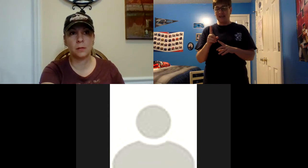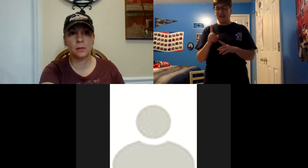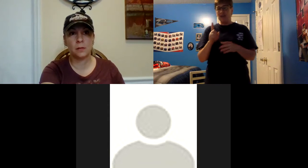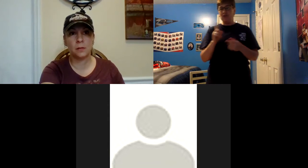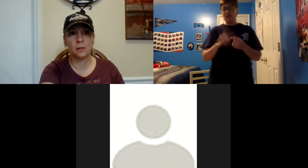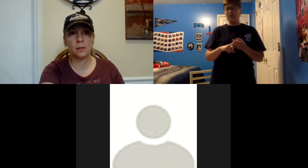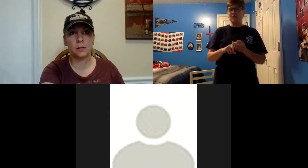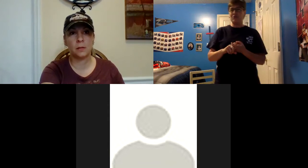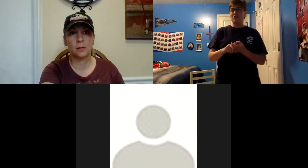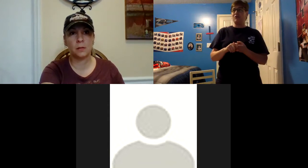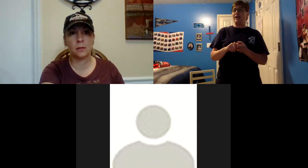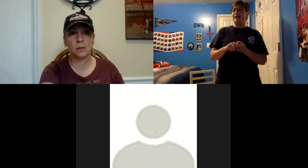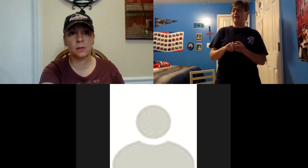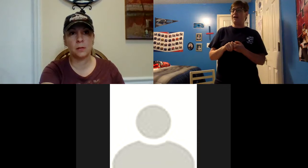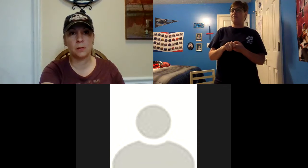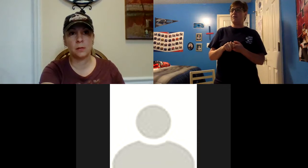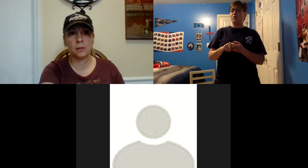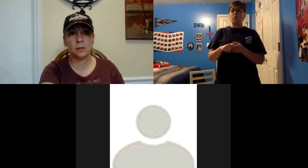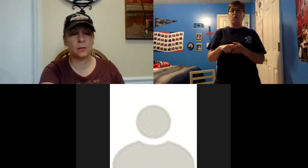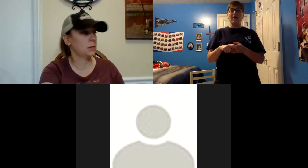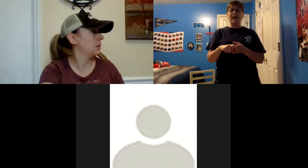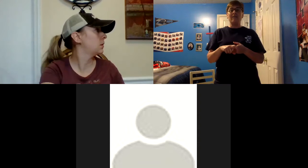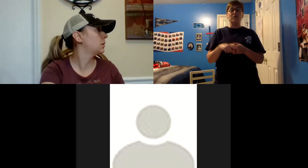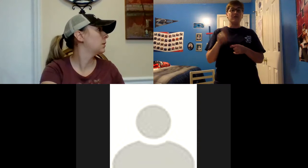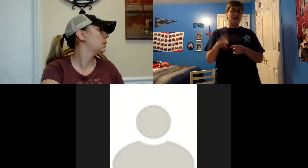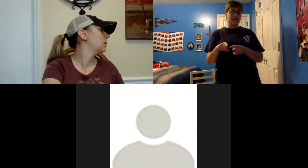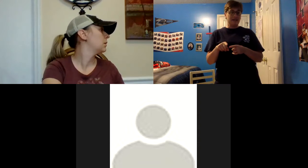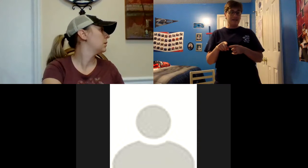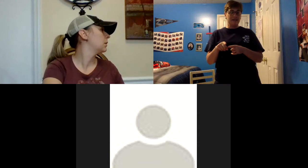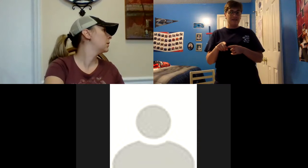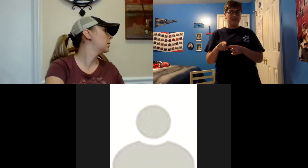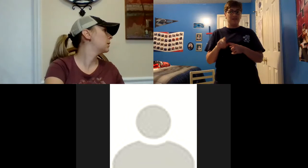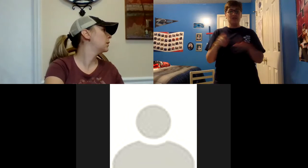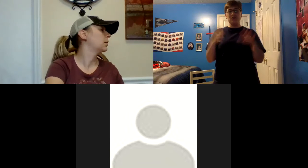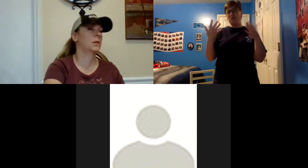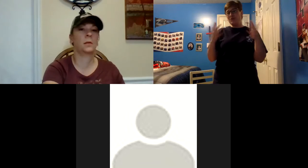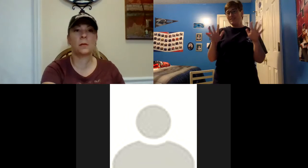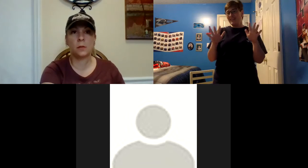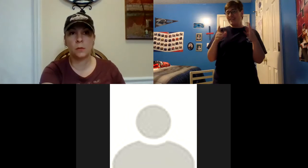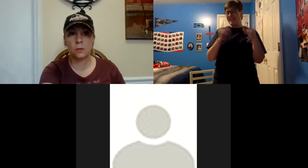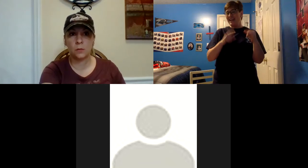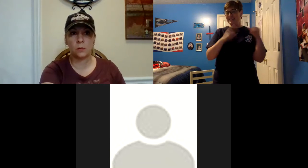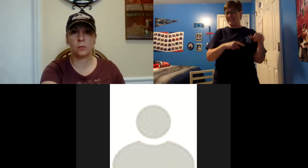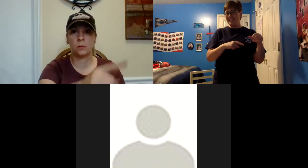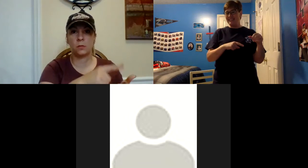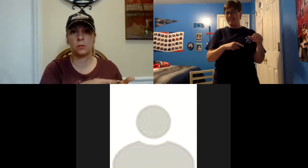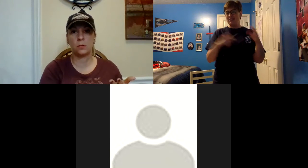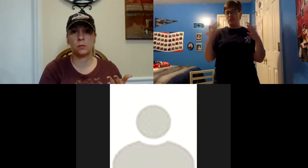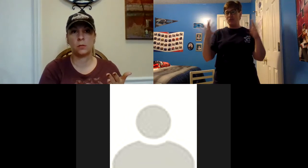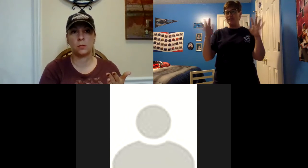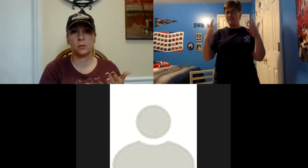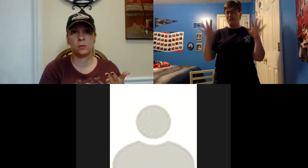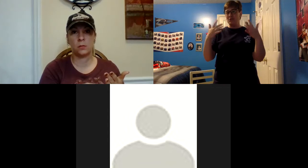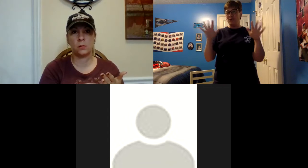say, you can also do like, what have you done? So you wouldn't, in that sense,